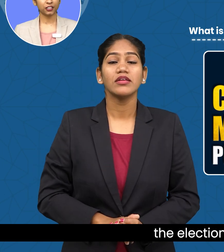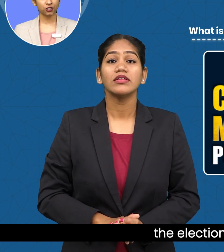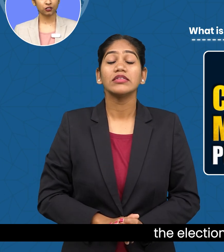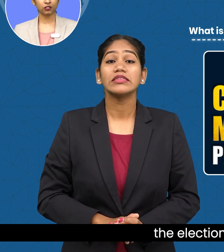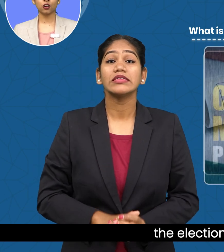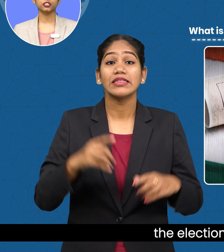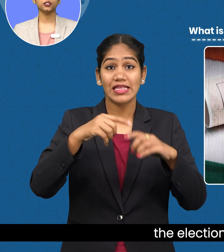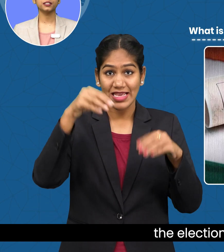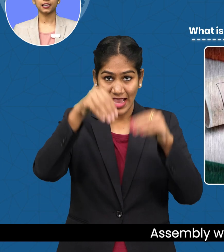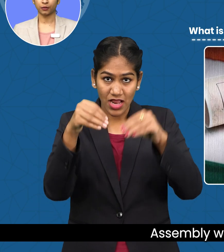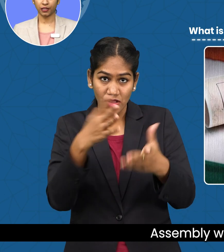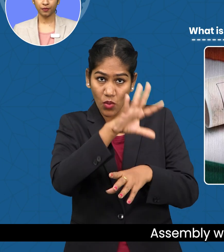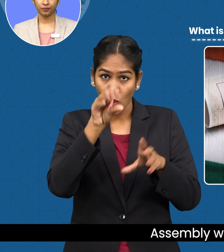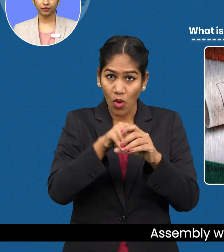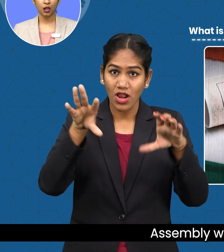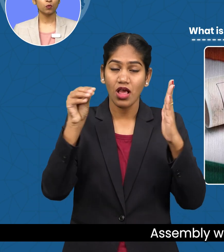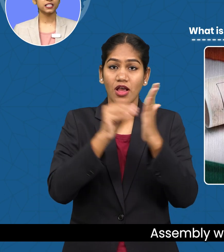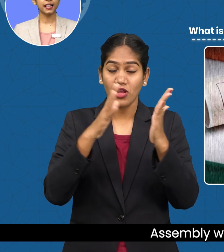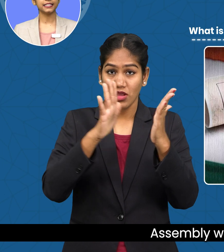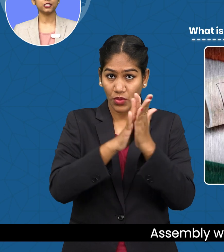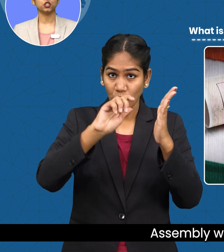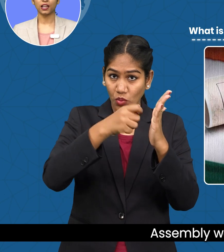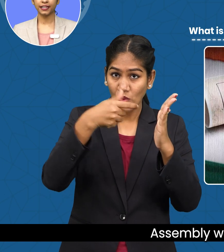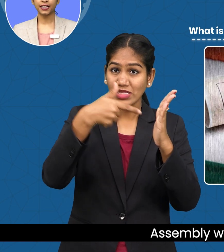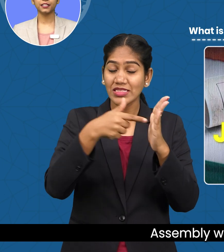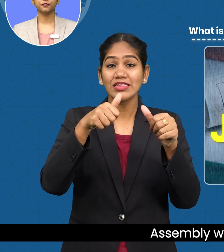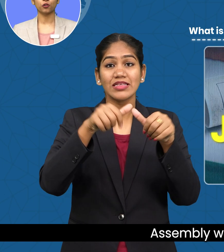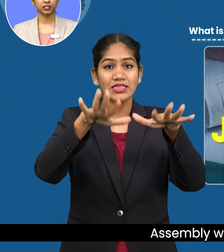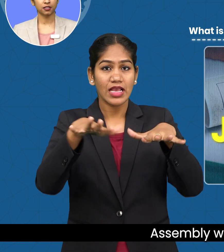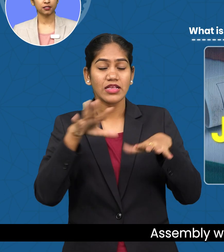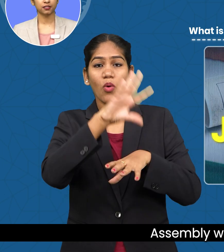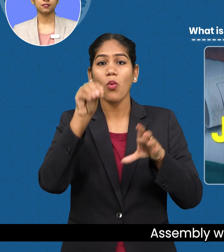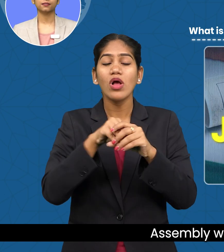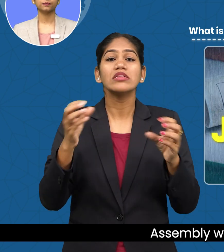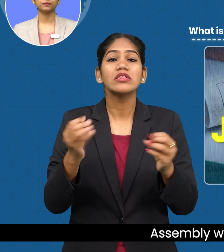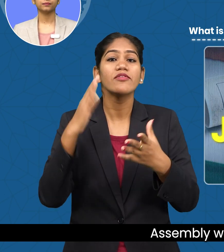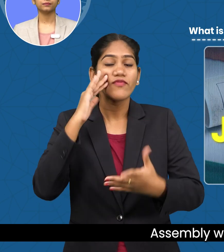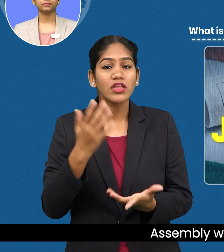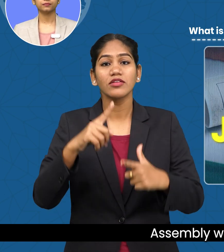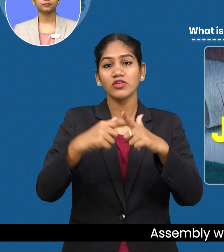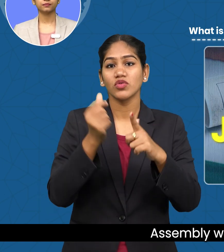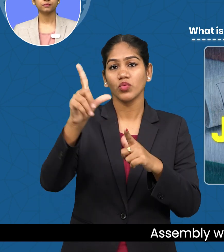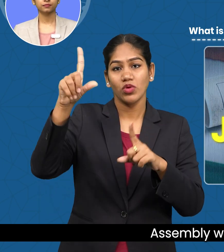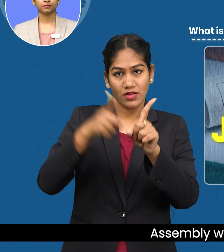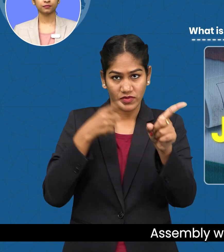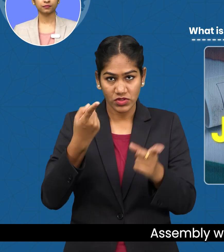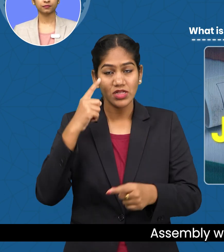the election to the Constituent Assembly was held in July 1946.